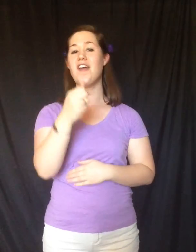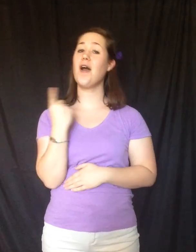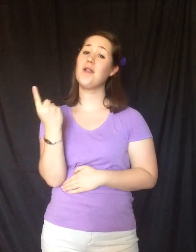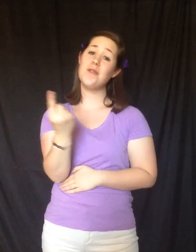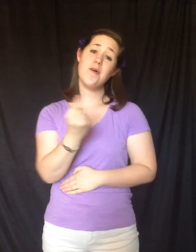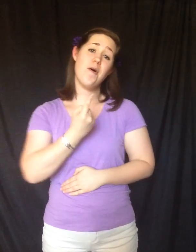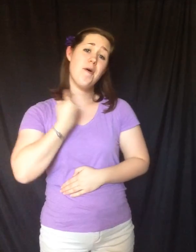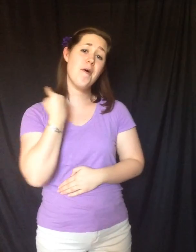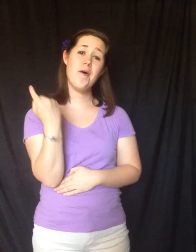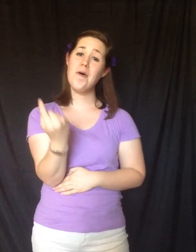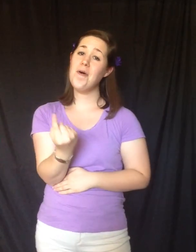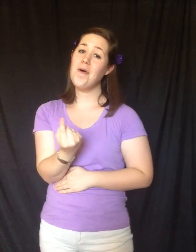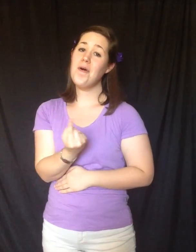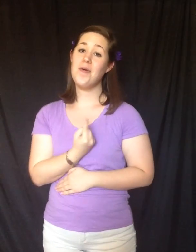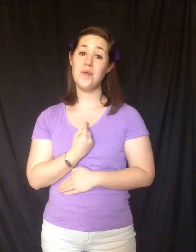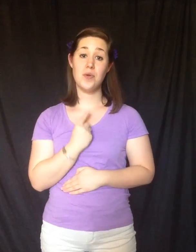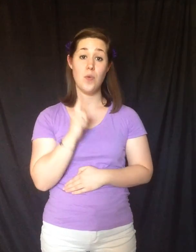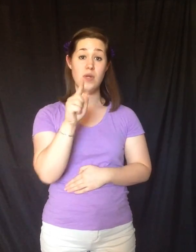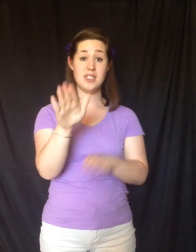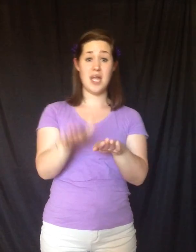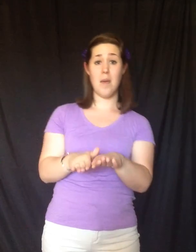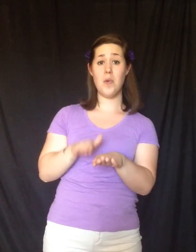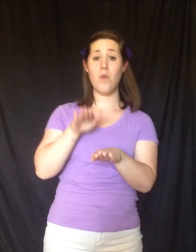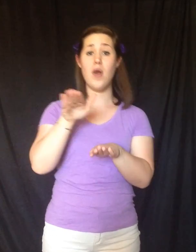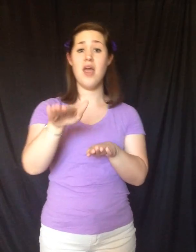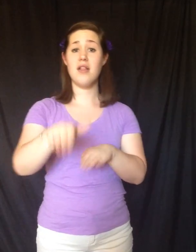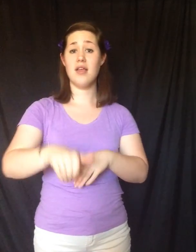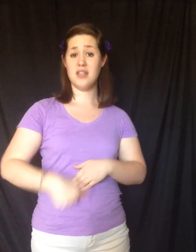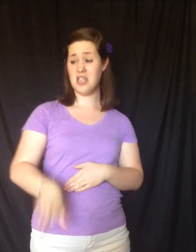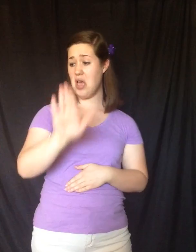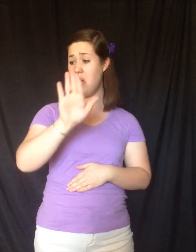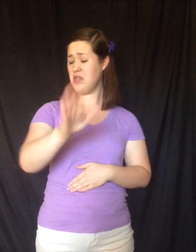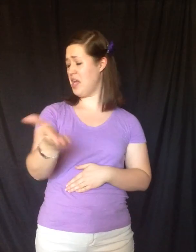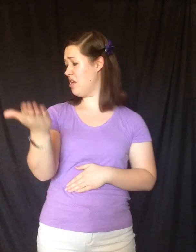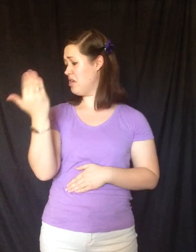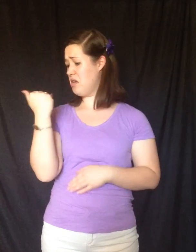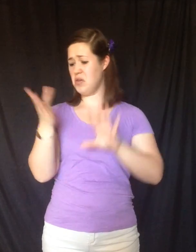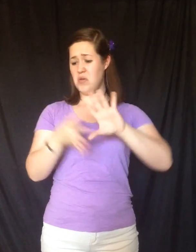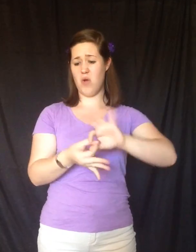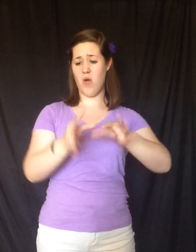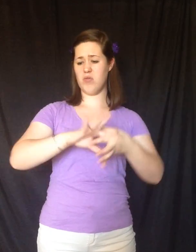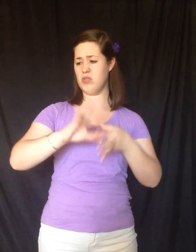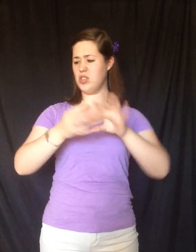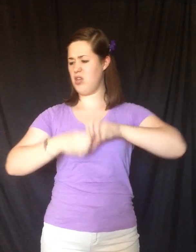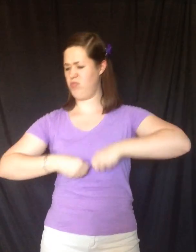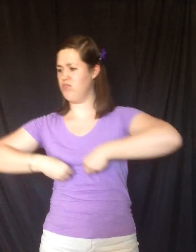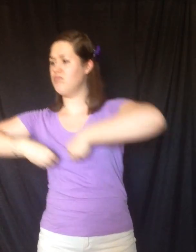not alone, you're alone, you're one step away. Lay down, lay down your old chains.